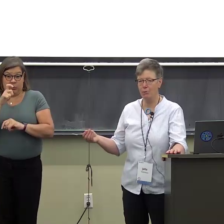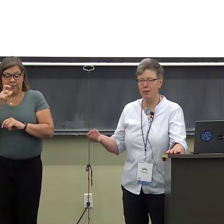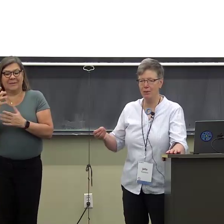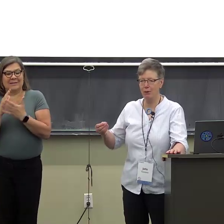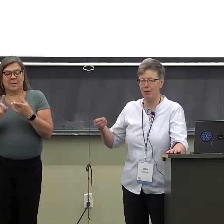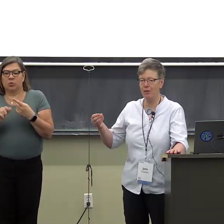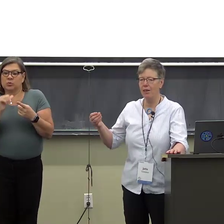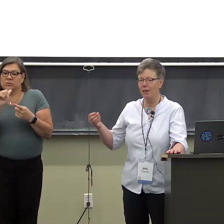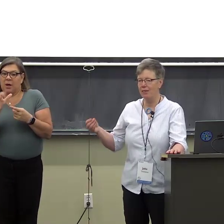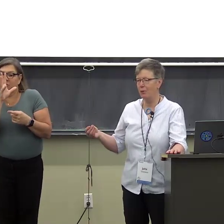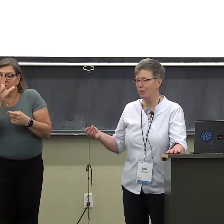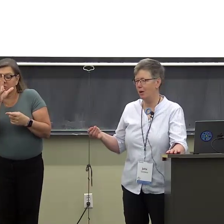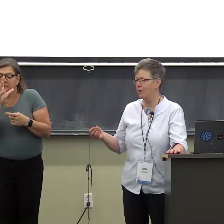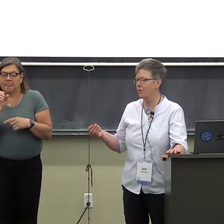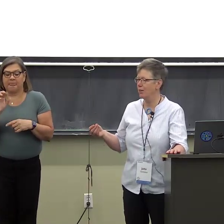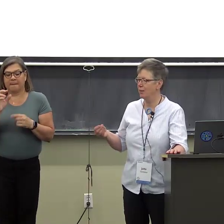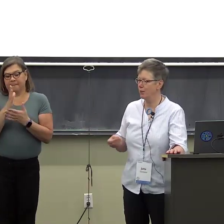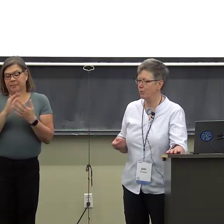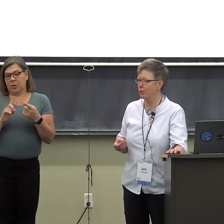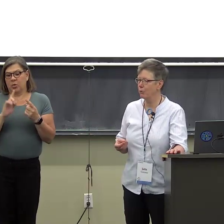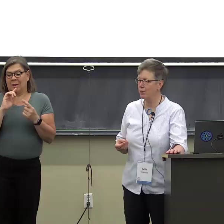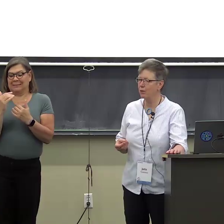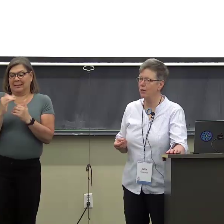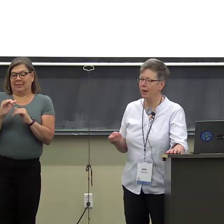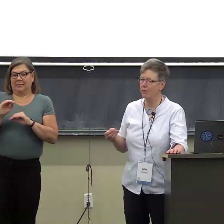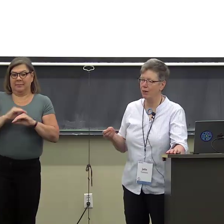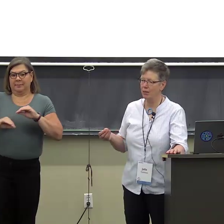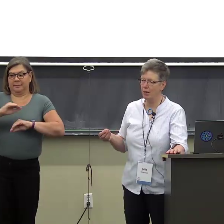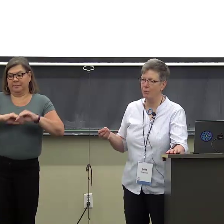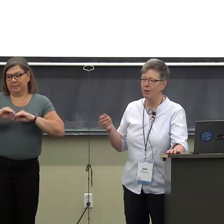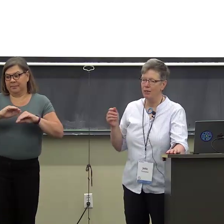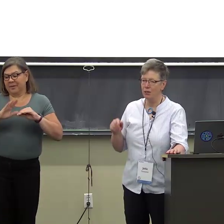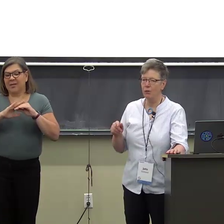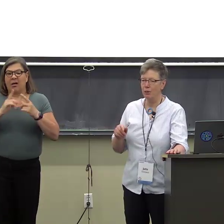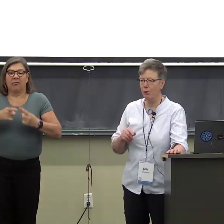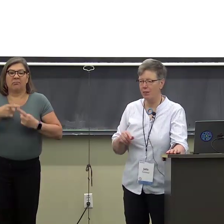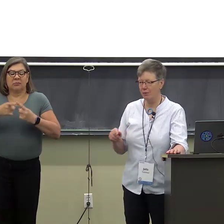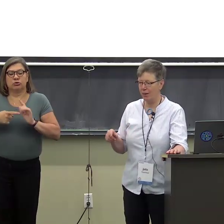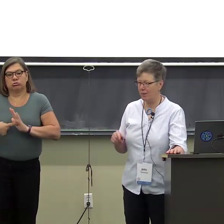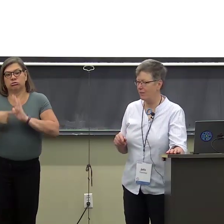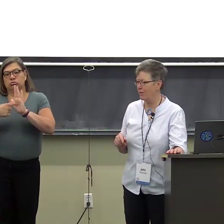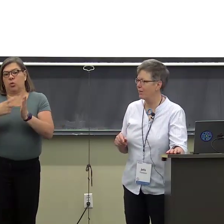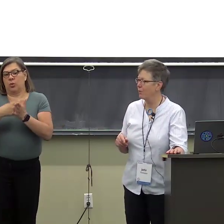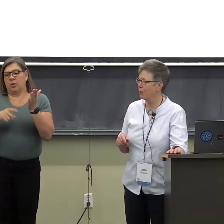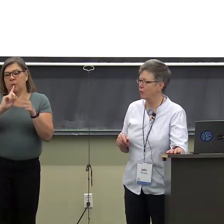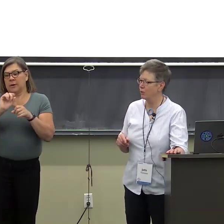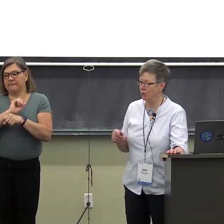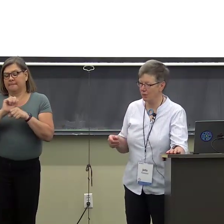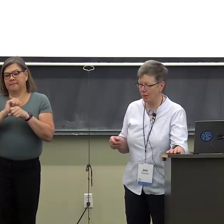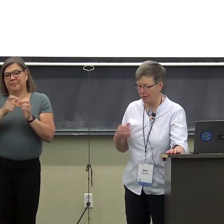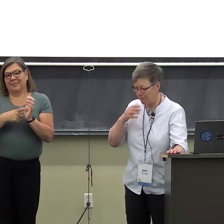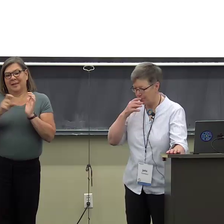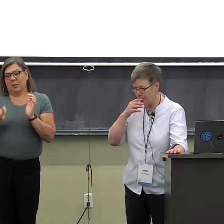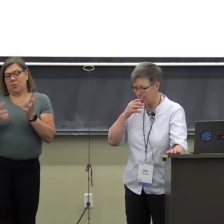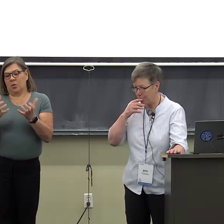who's non-speaking perhaps, and somebody who has very limited movement. So they have a hard time showing you what it, in fact it is that they want to choose